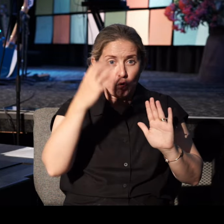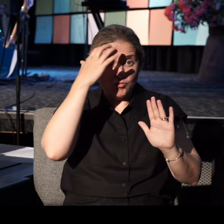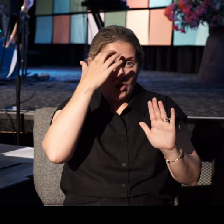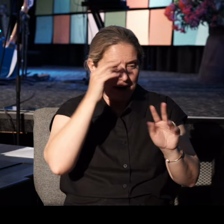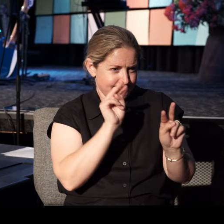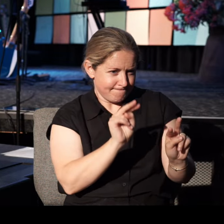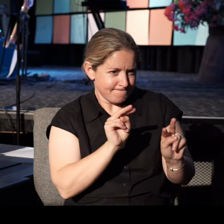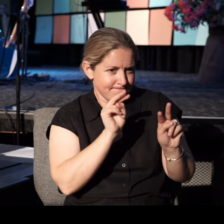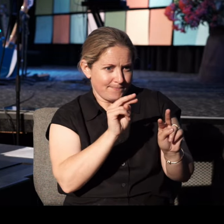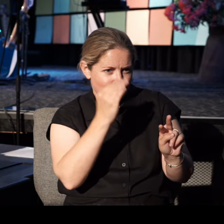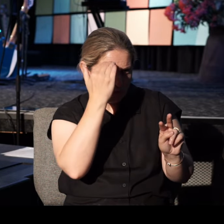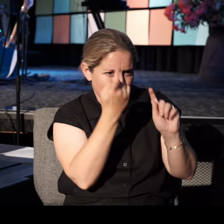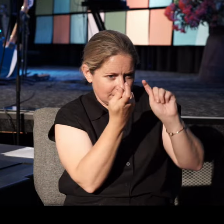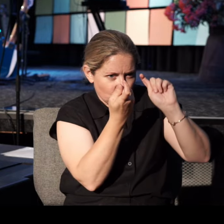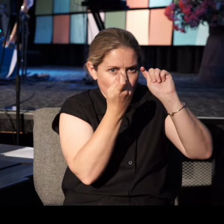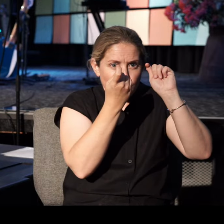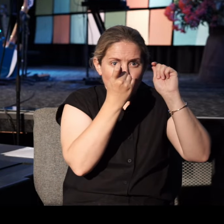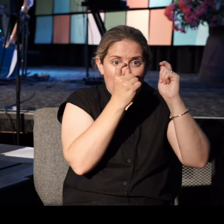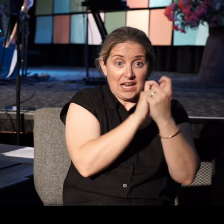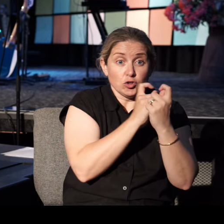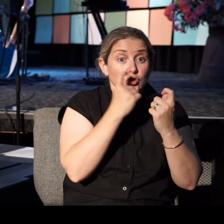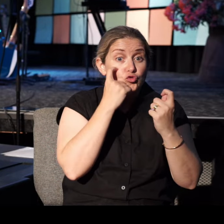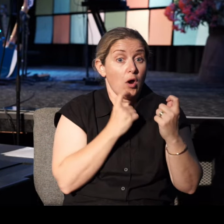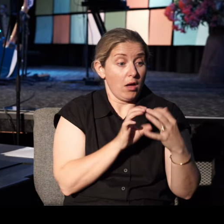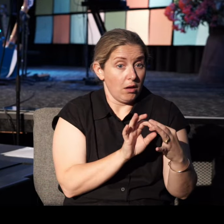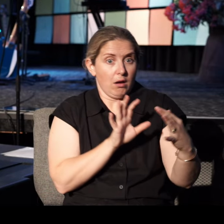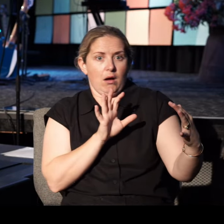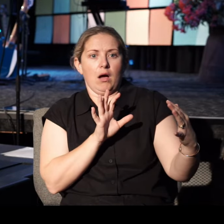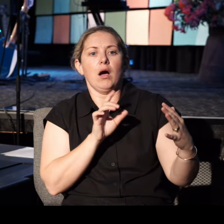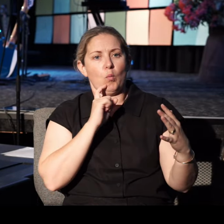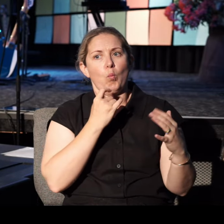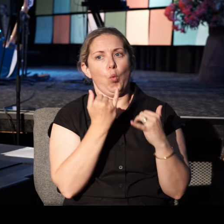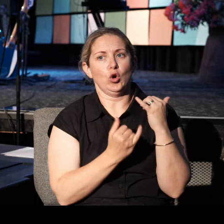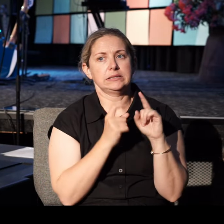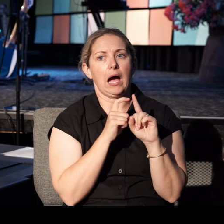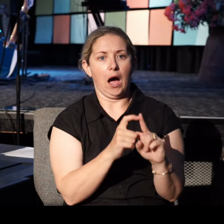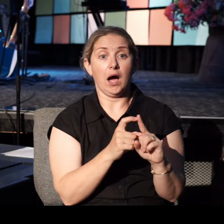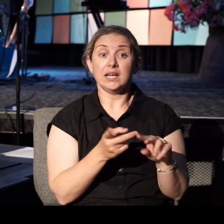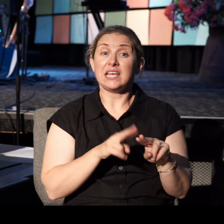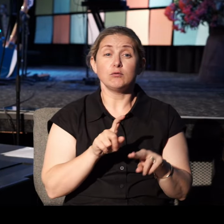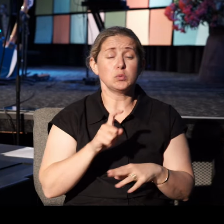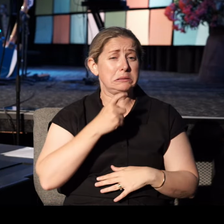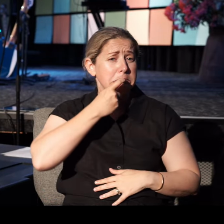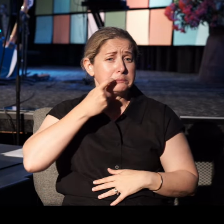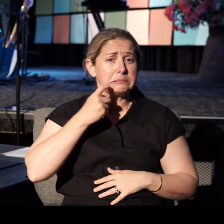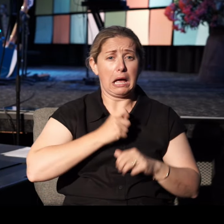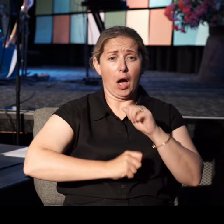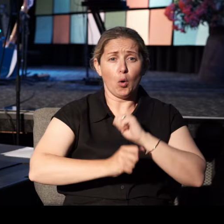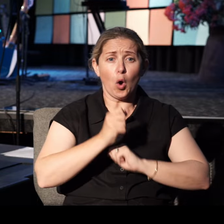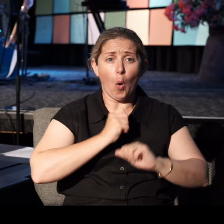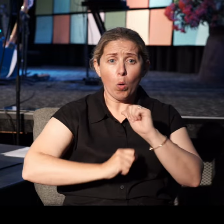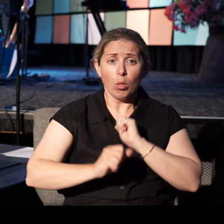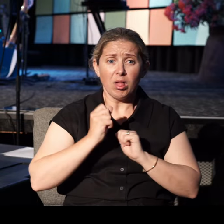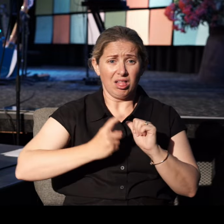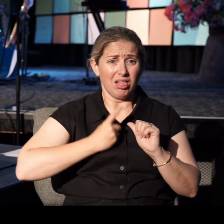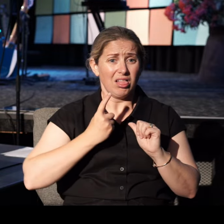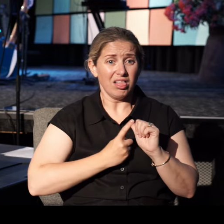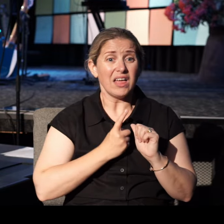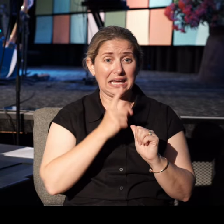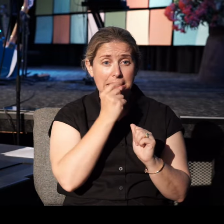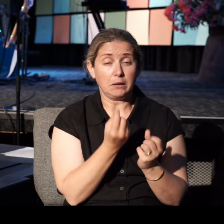that means there's a battle there that'll be a larger battle for you. If you've grown up with alcohol and found yourself binge drinking early on, it'll rewire